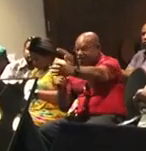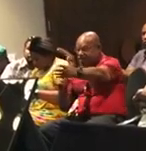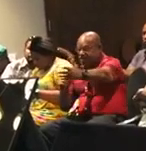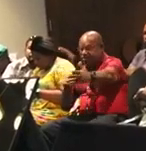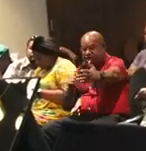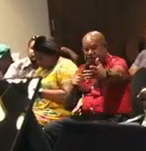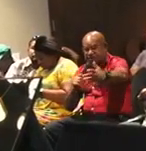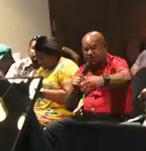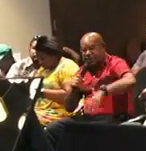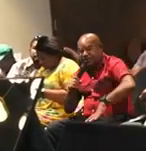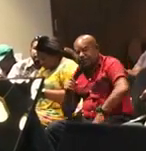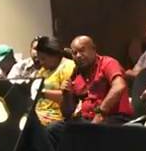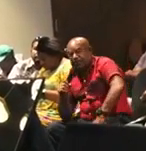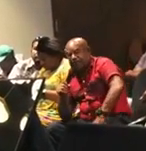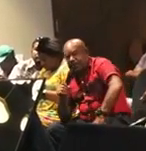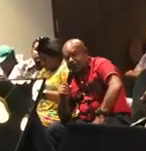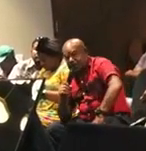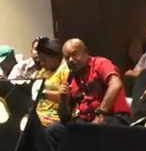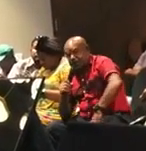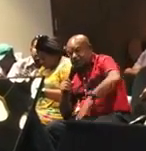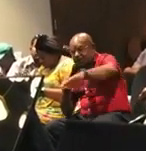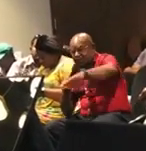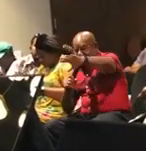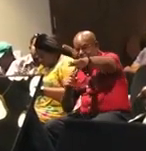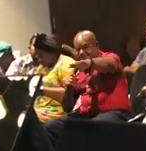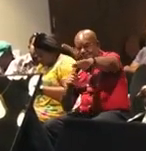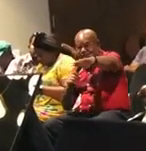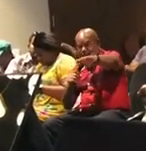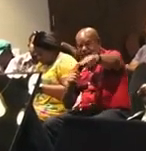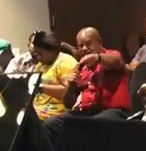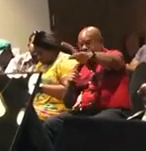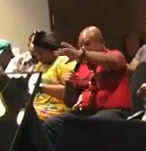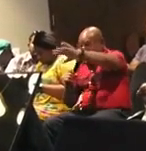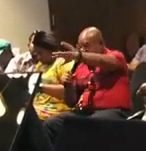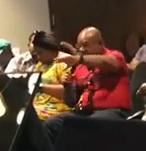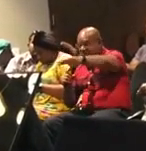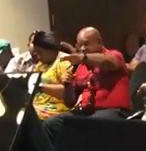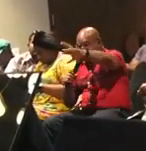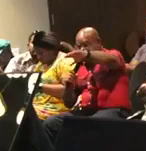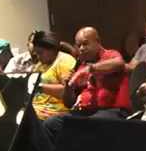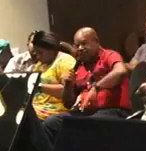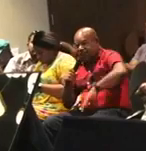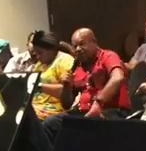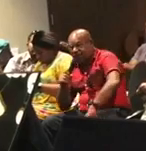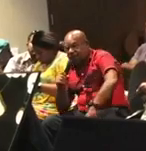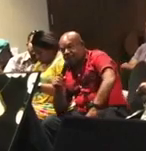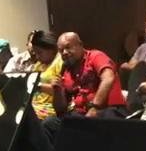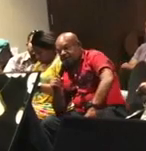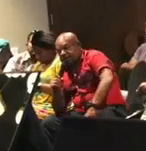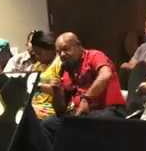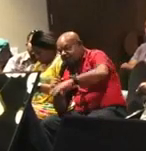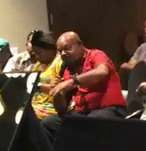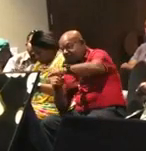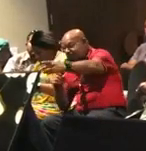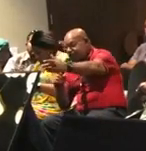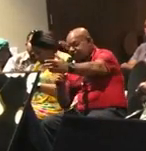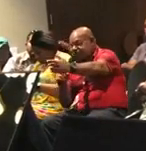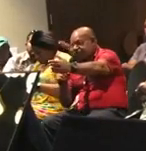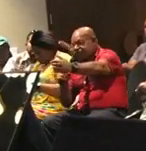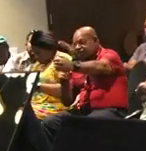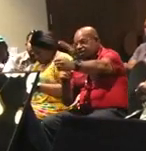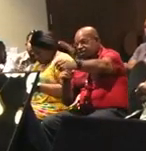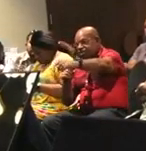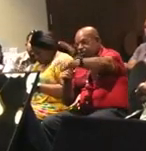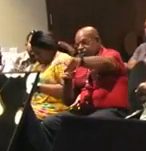on families all LP mibla, and also some of the time mibla pay more wages and it's much lower than that one. So asking blame